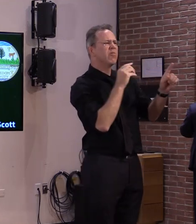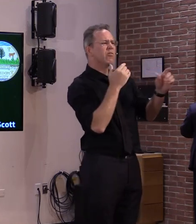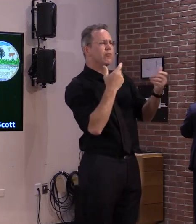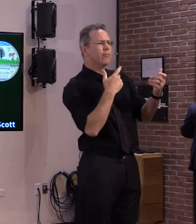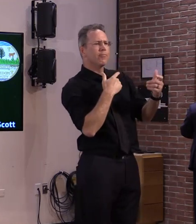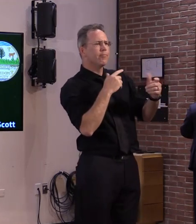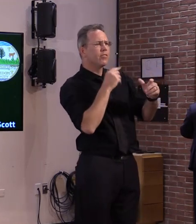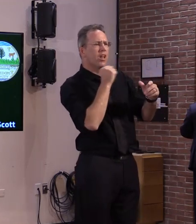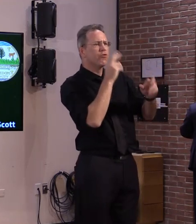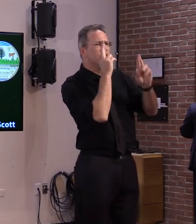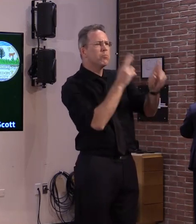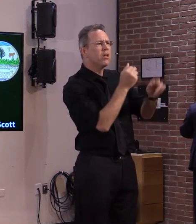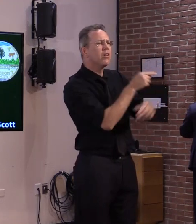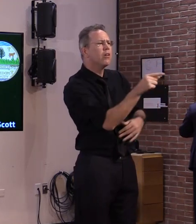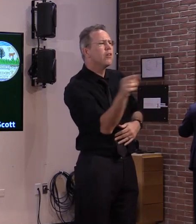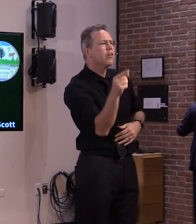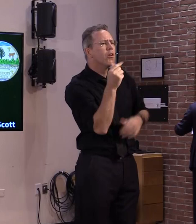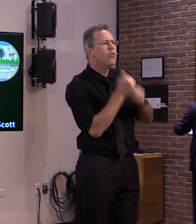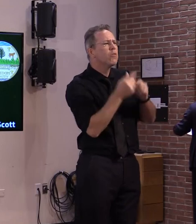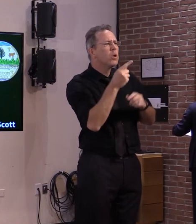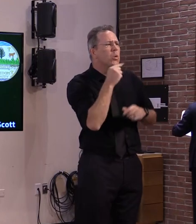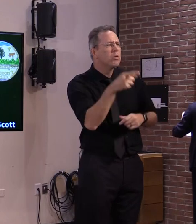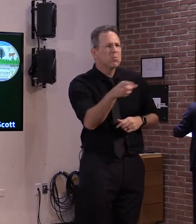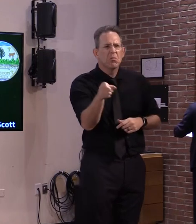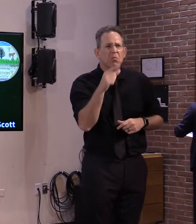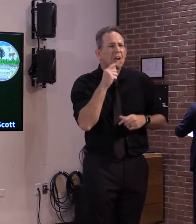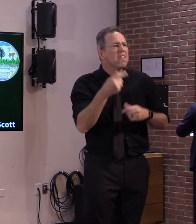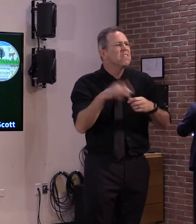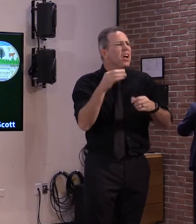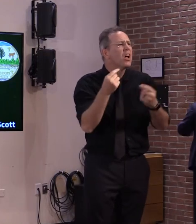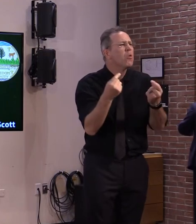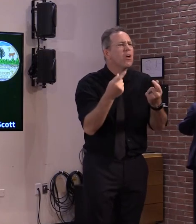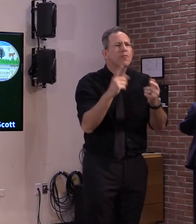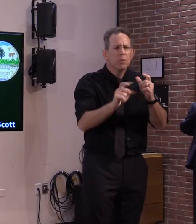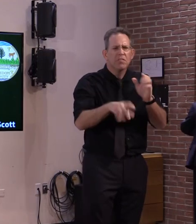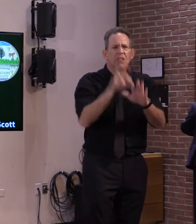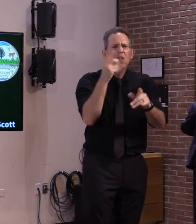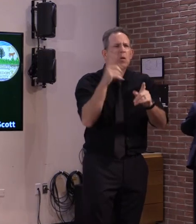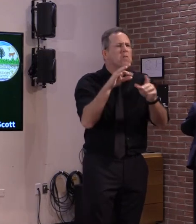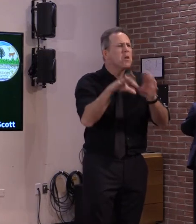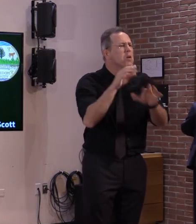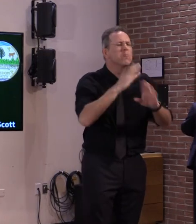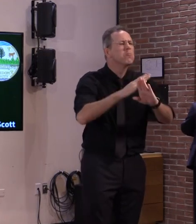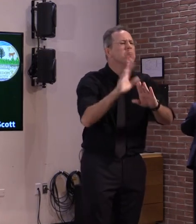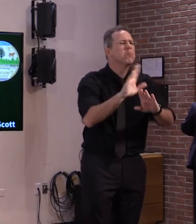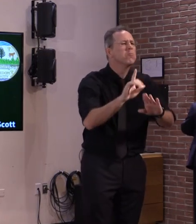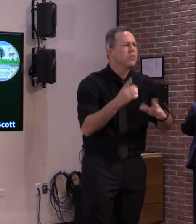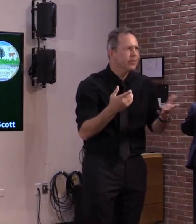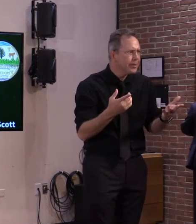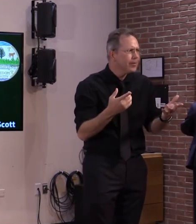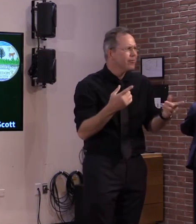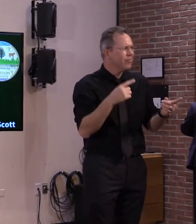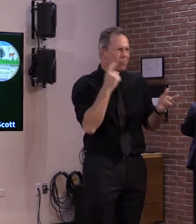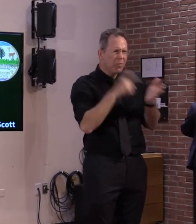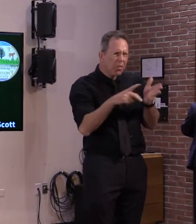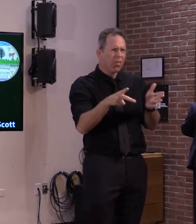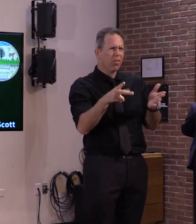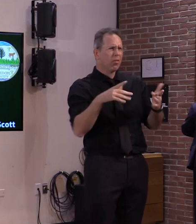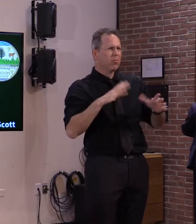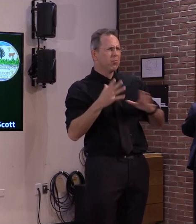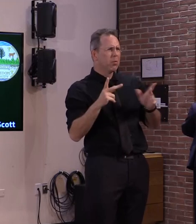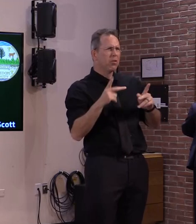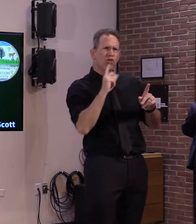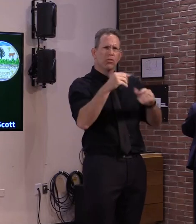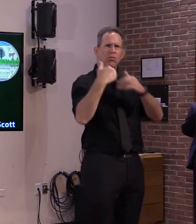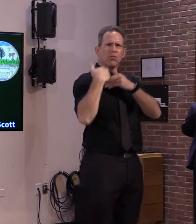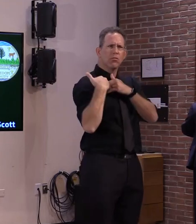to safely vote amidst the pandemic, not to mention those who are dutifully counting that vote. Absolutely shameful."